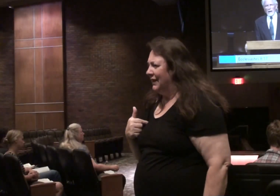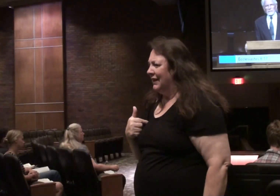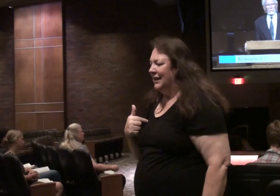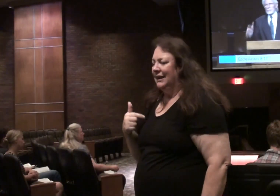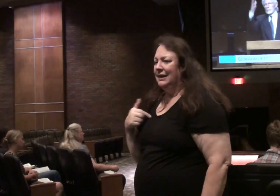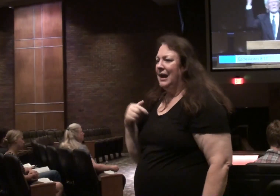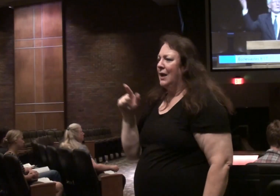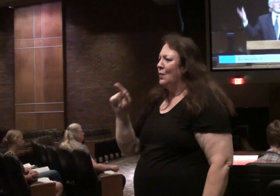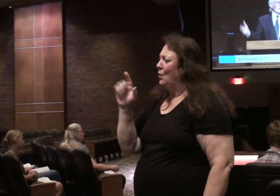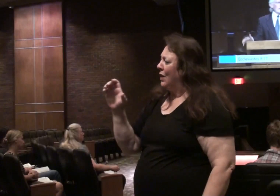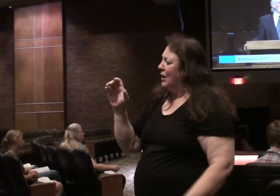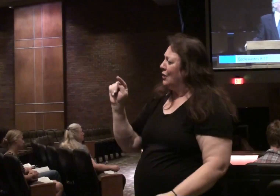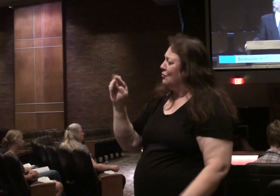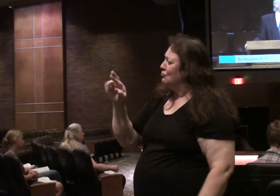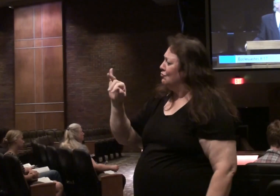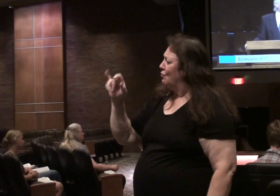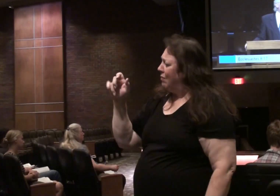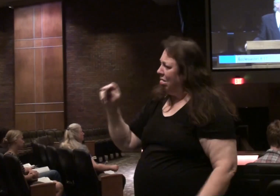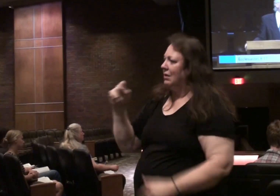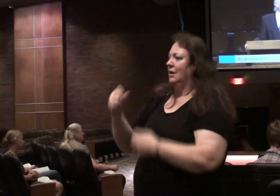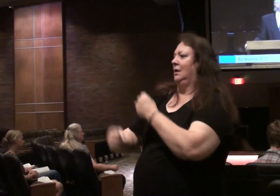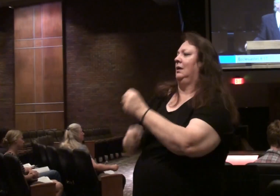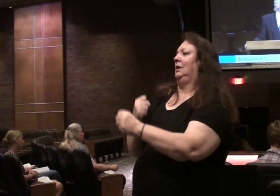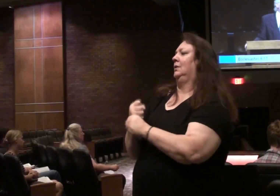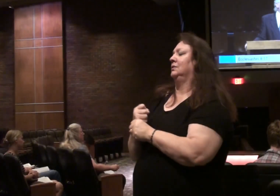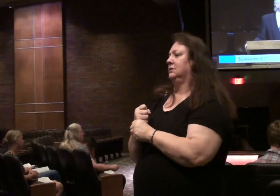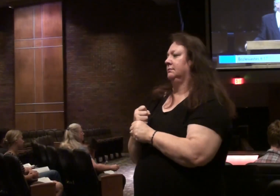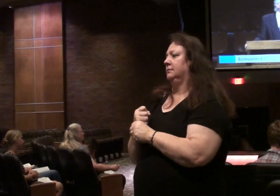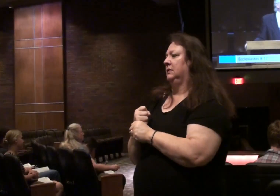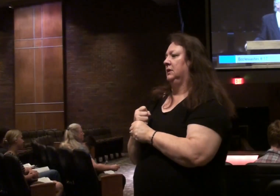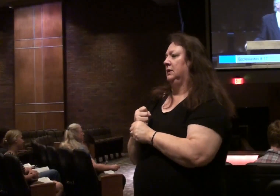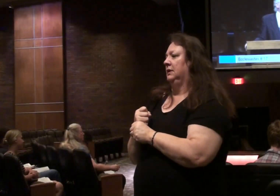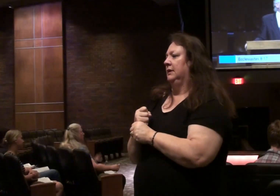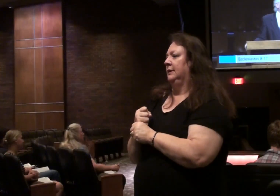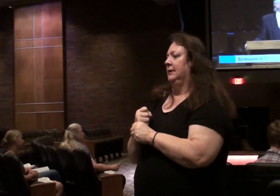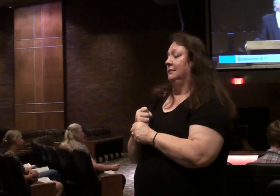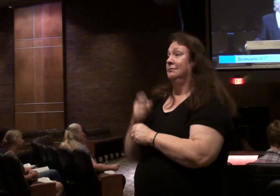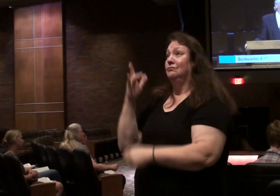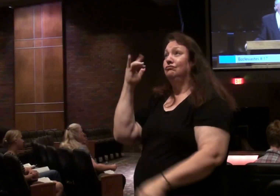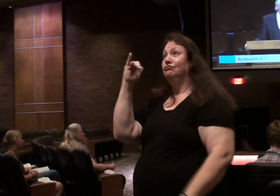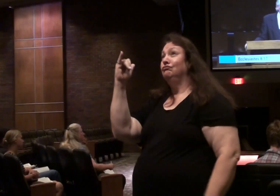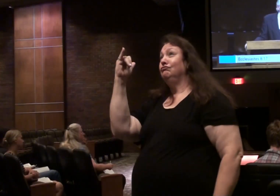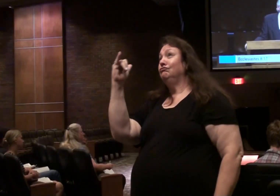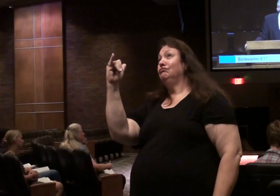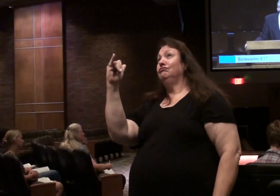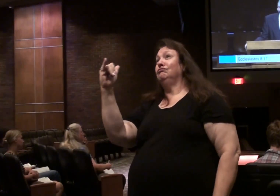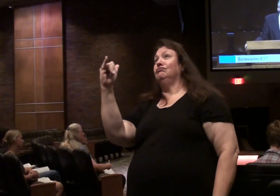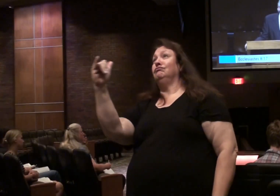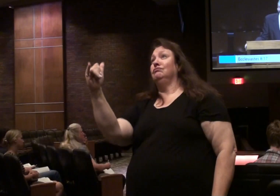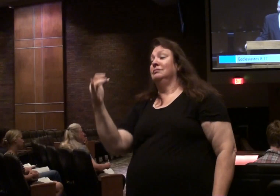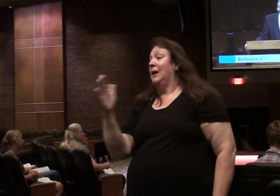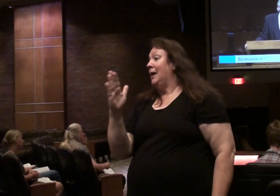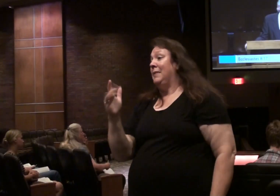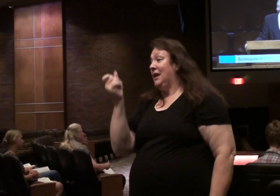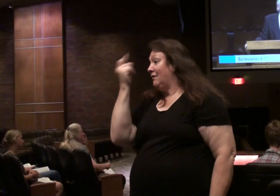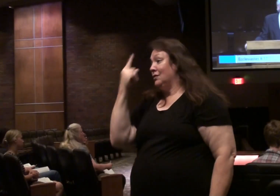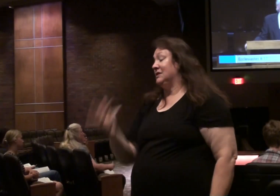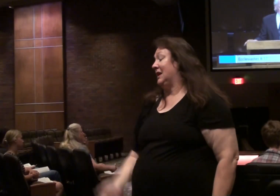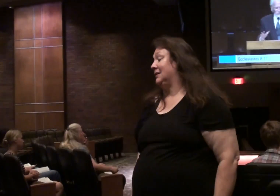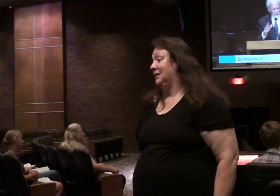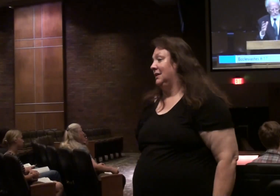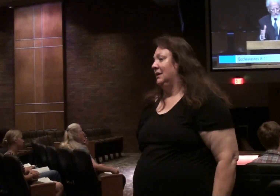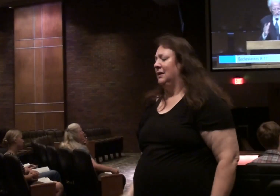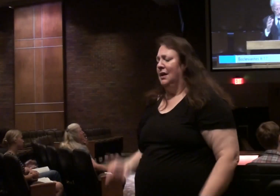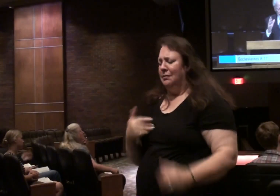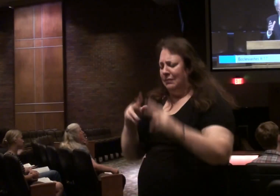Not in 100 trillion years into eternity. That's what He says. You try